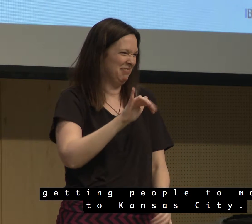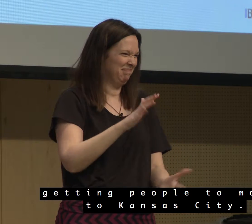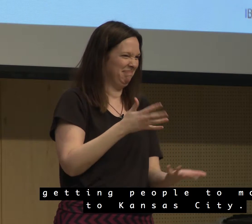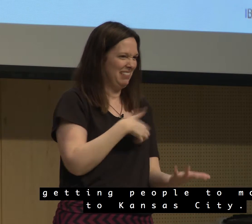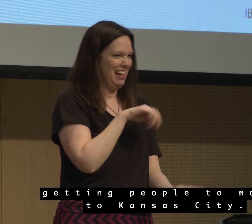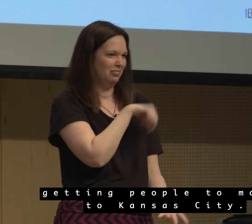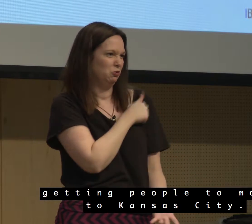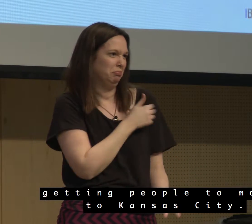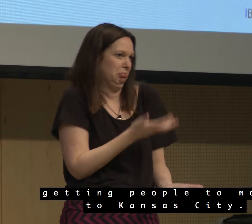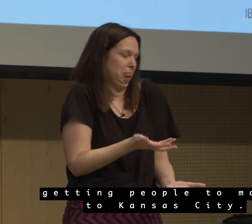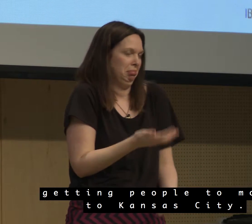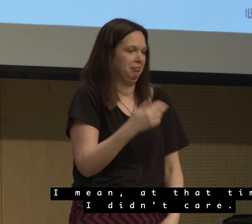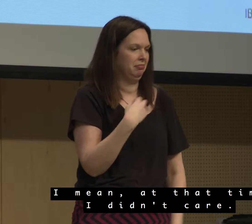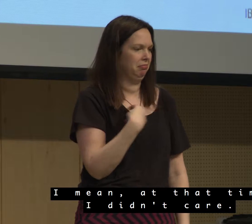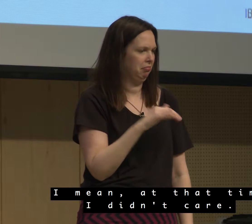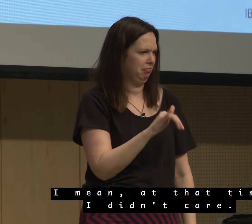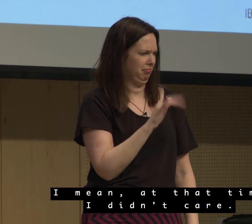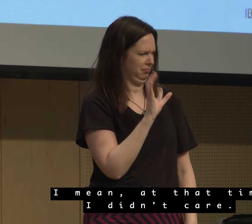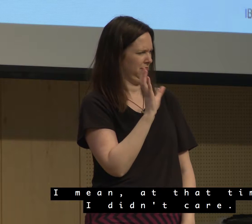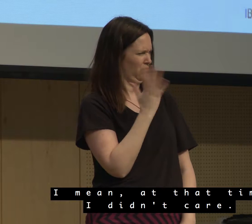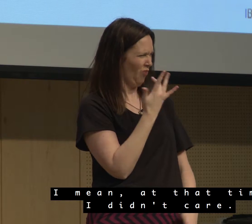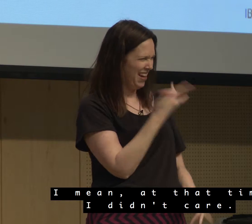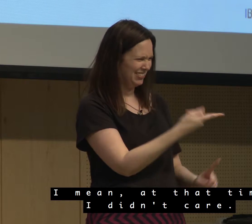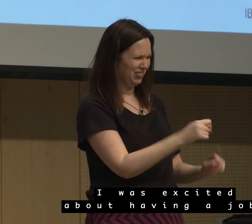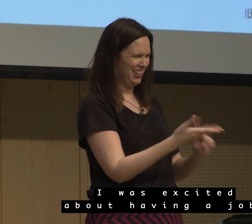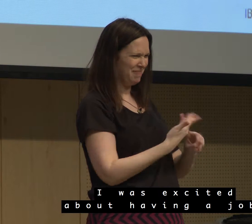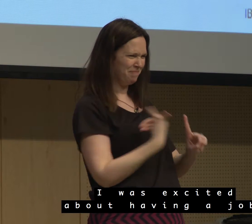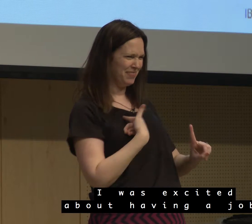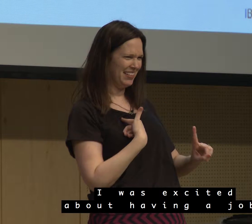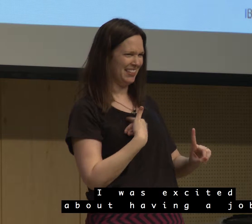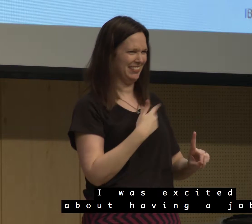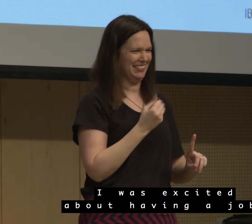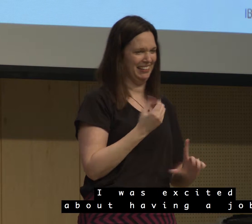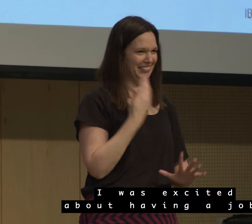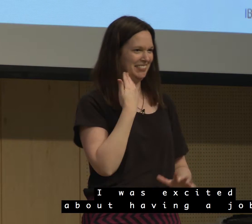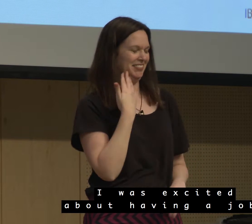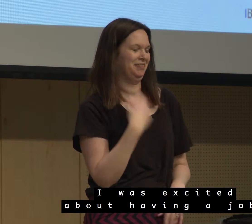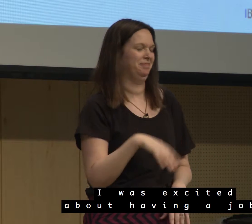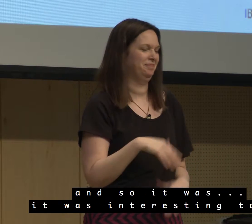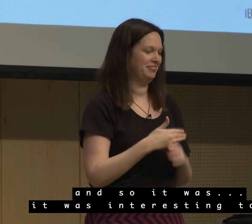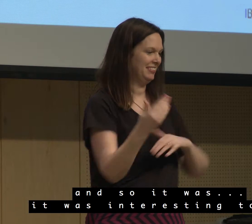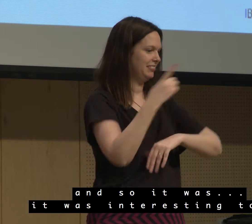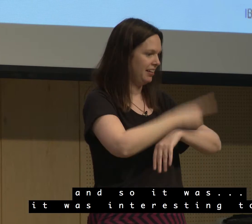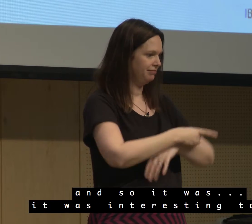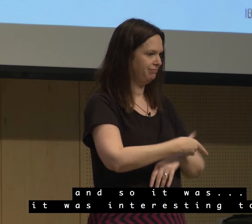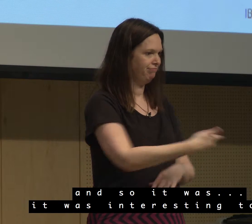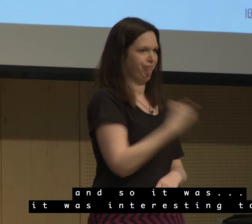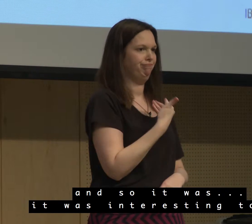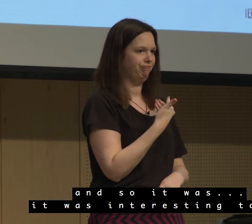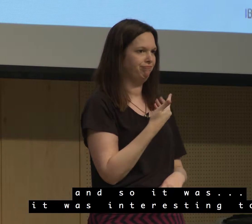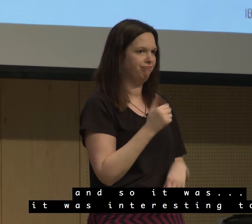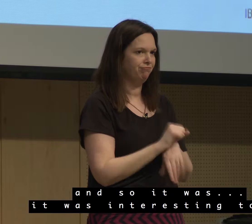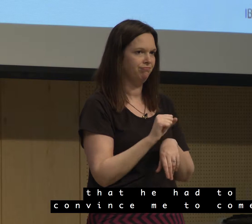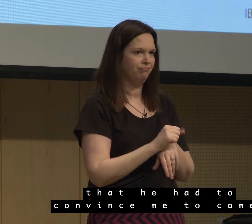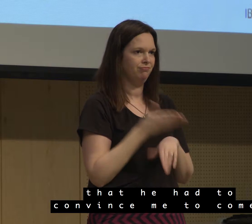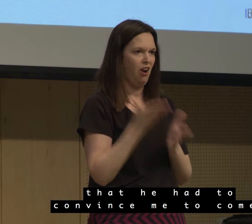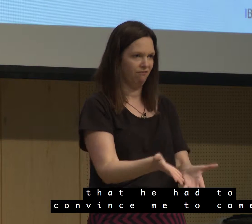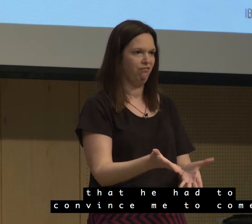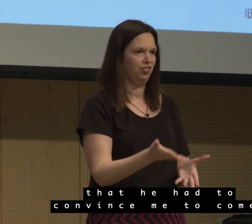people to move to Kansas City. I mean, at that time, I didn't care. I was excited about having a job, and so it was interesting to me that he had to convince